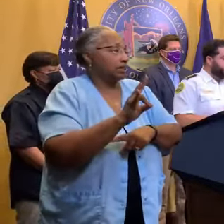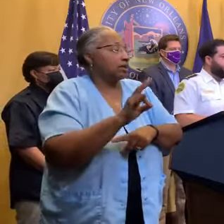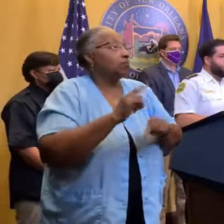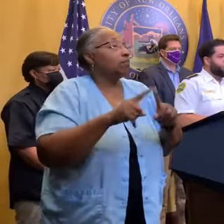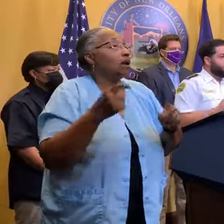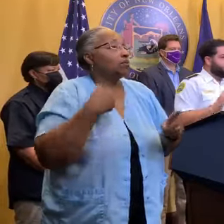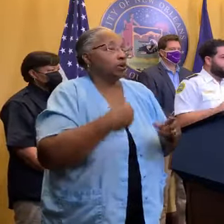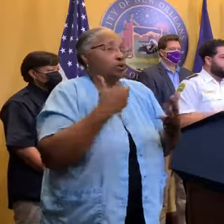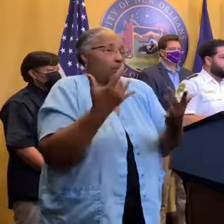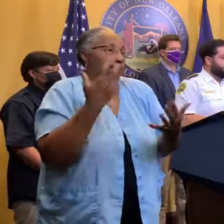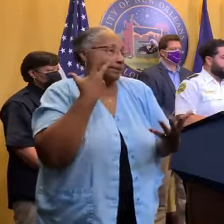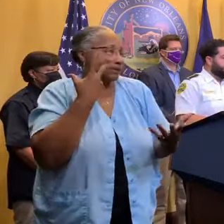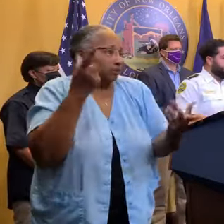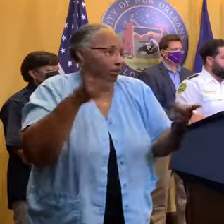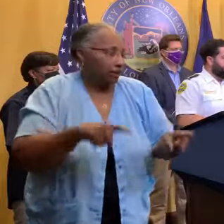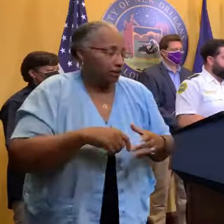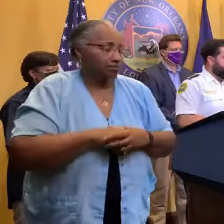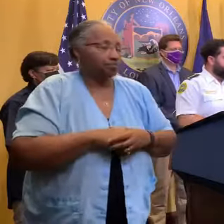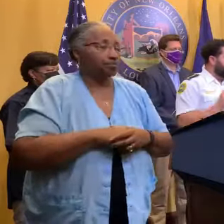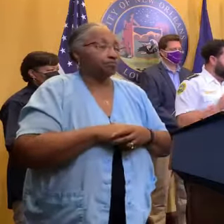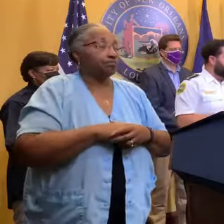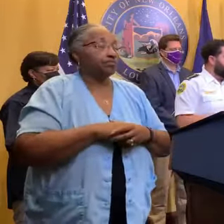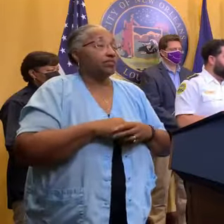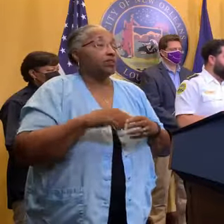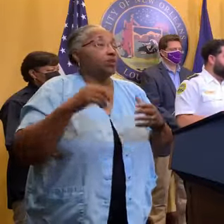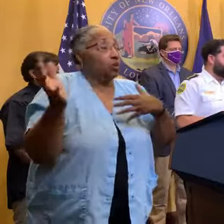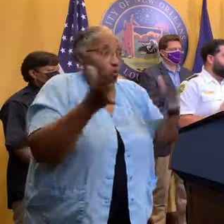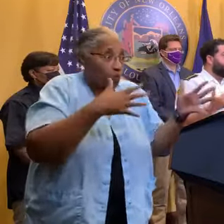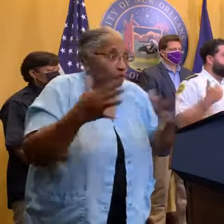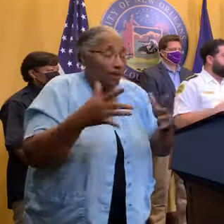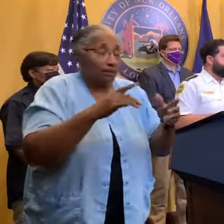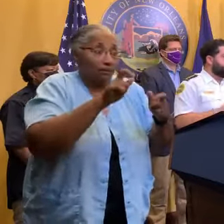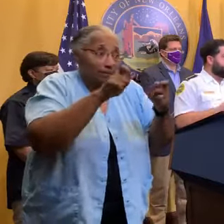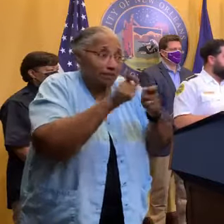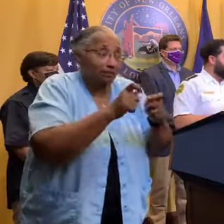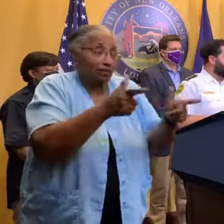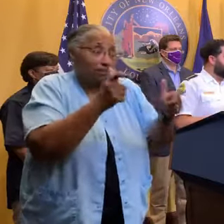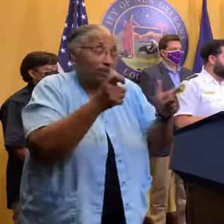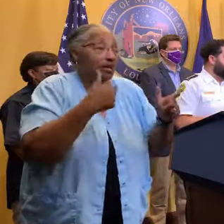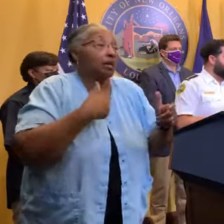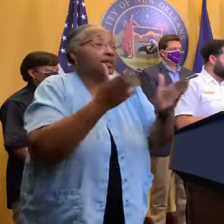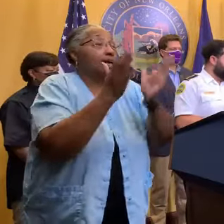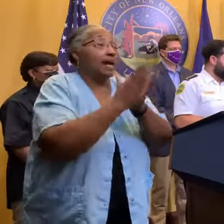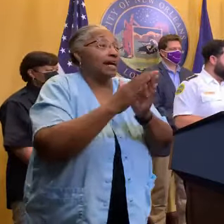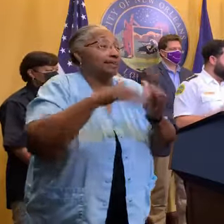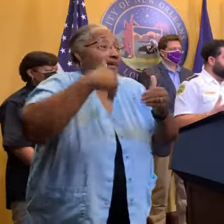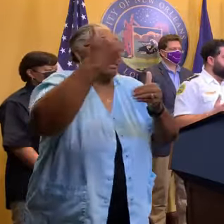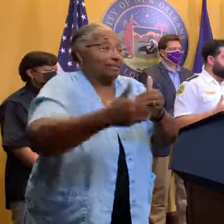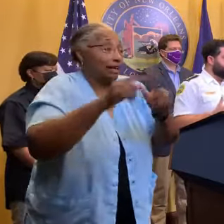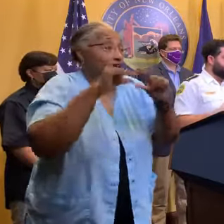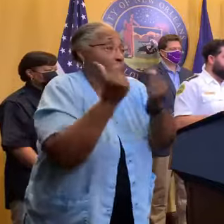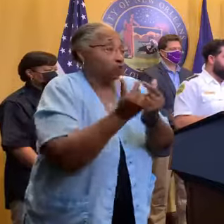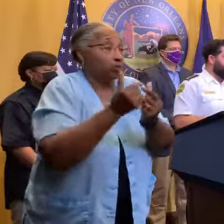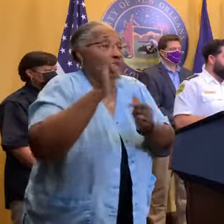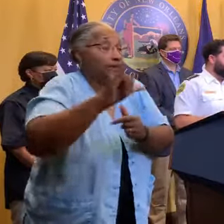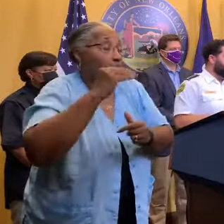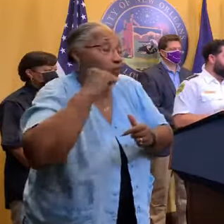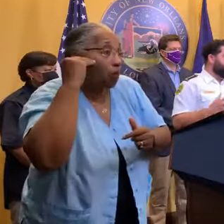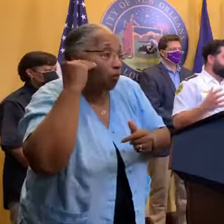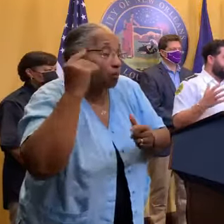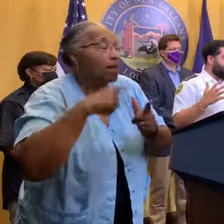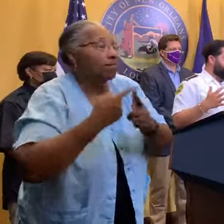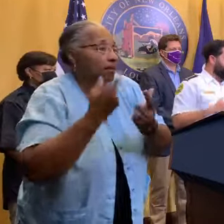Once the winds get to a certain speed, then I will ask the incoming crew to stay home until they get the all clear to come into the city. All of